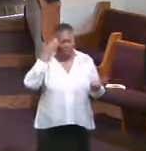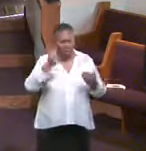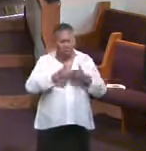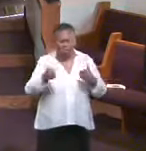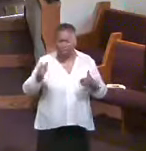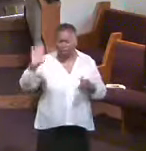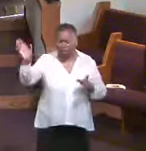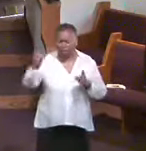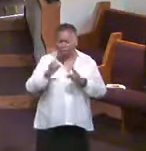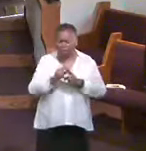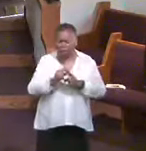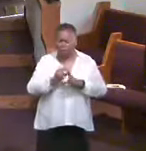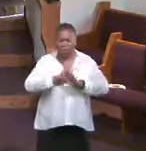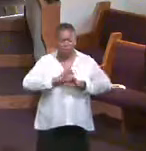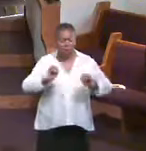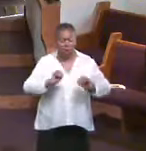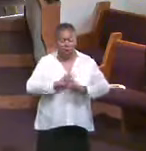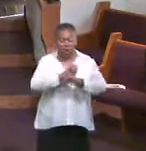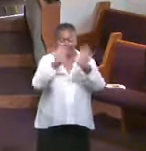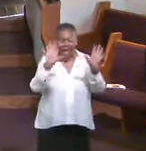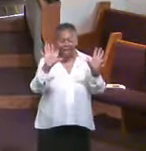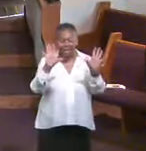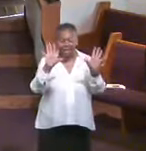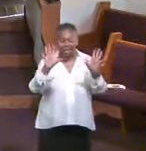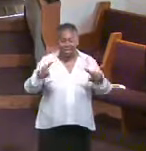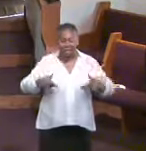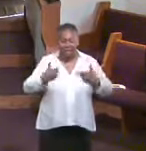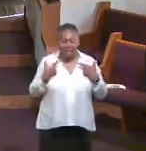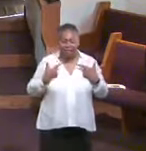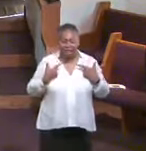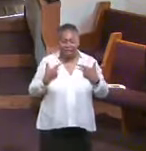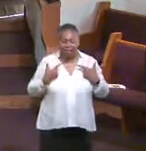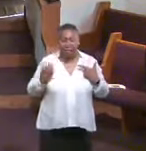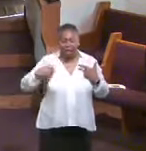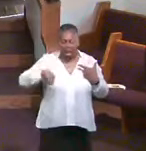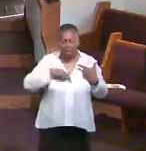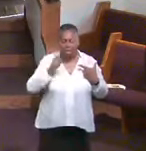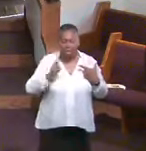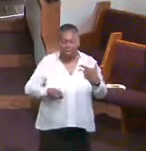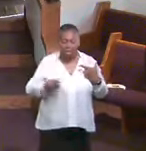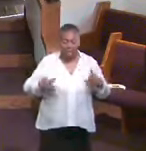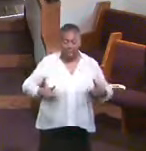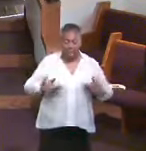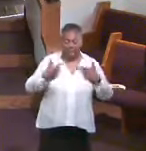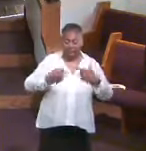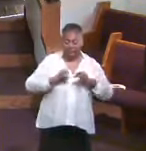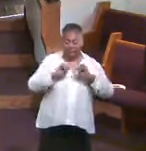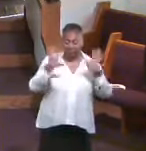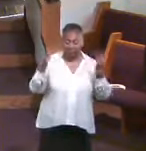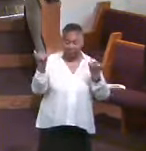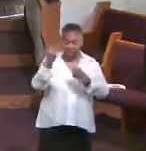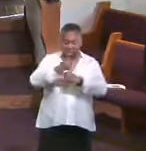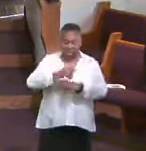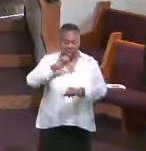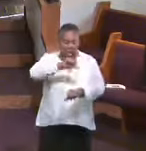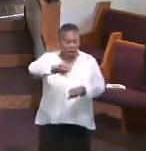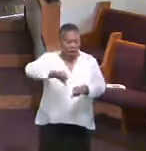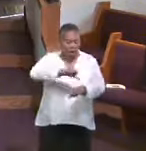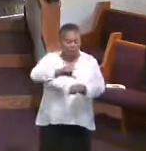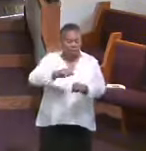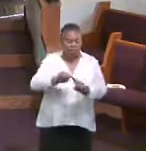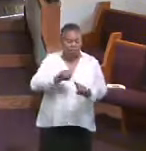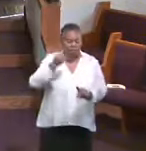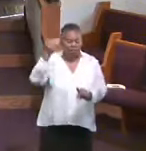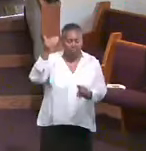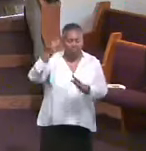word, there is no life, and we need life today, Father God. Lord, we ask right now that you anoint us from the top of our heads to the soles